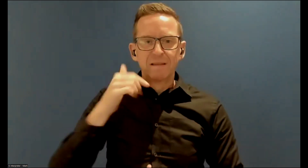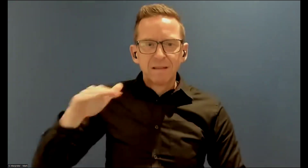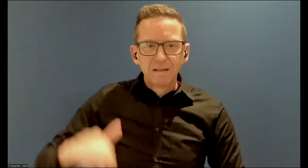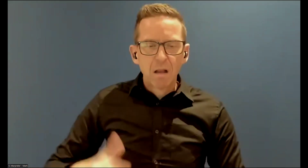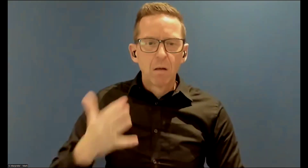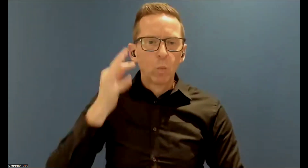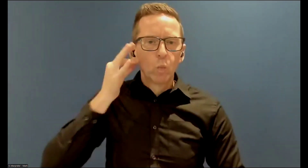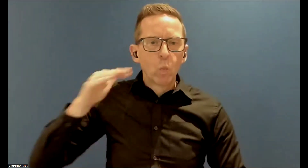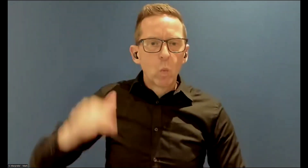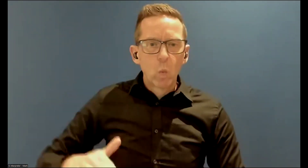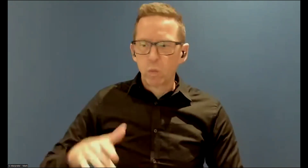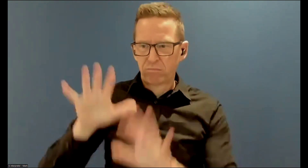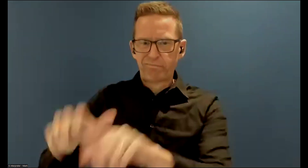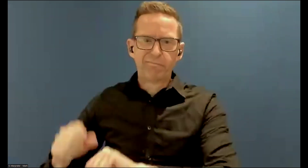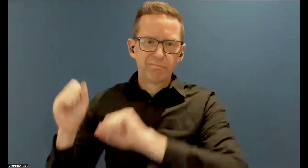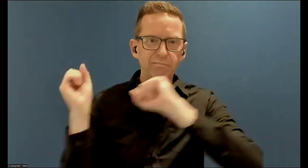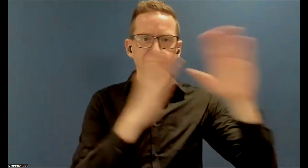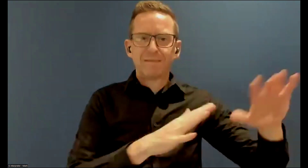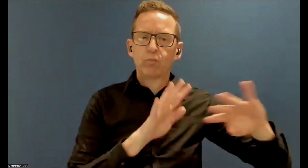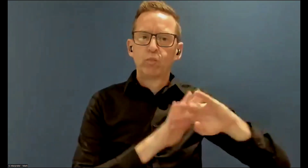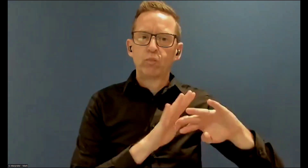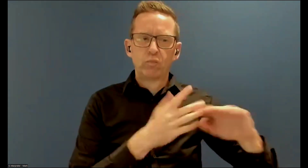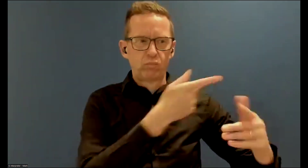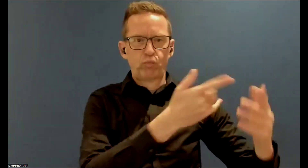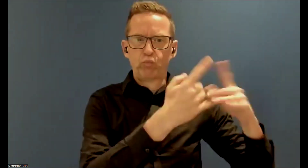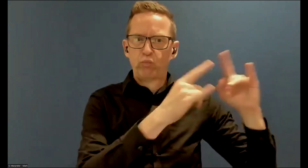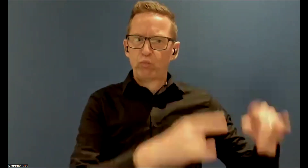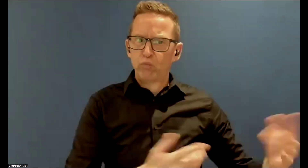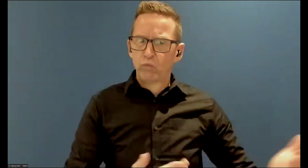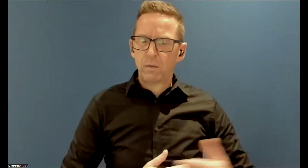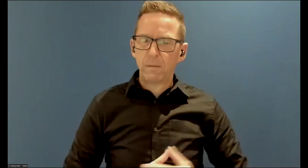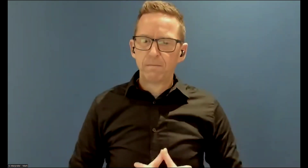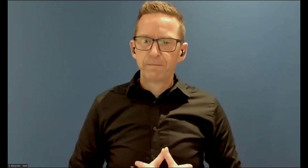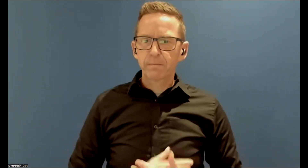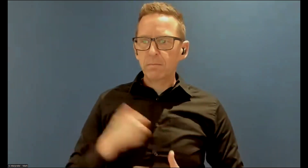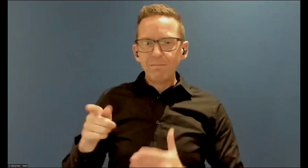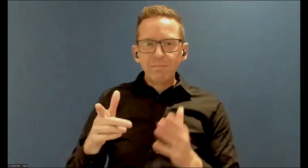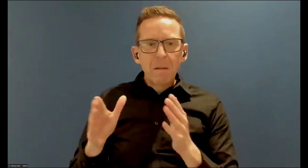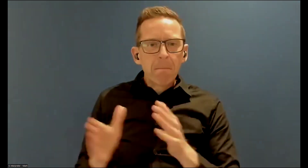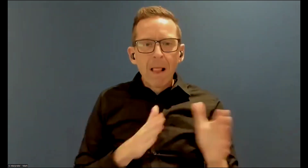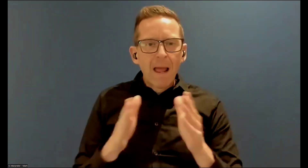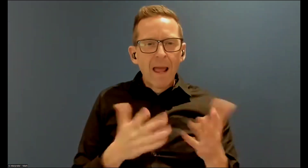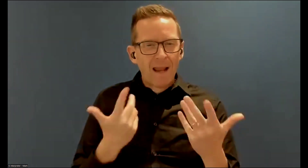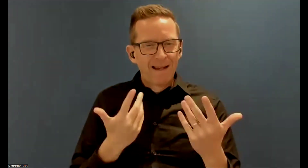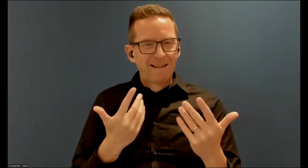to the lack of preparation, whether in the family or